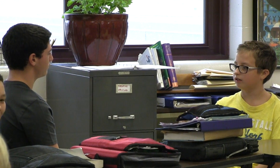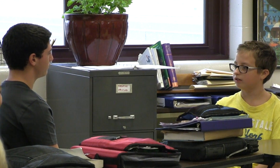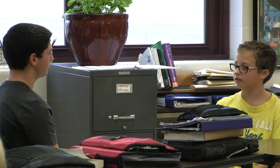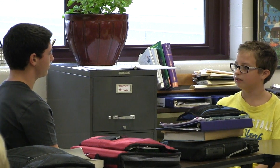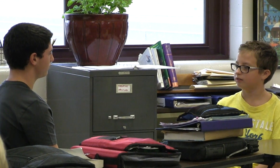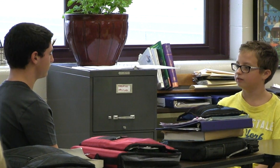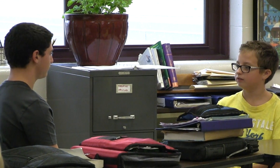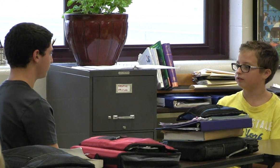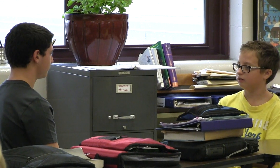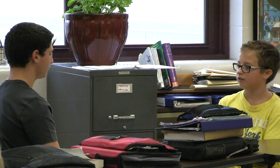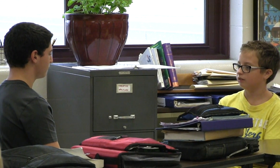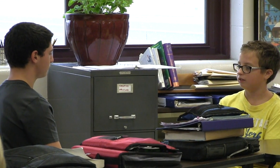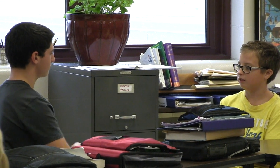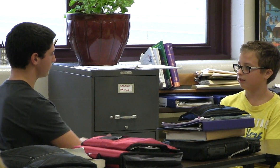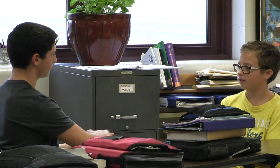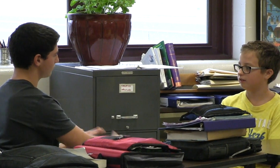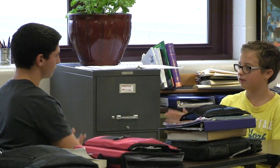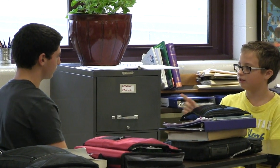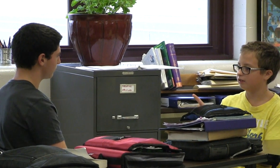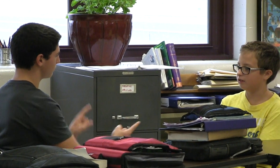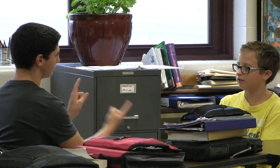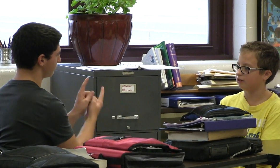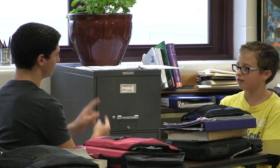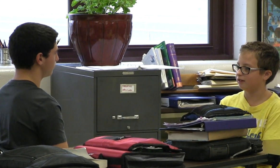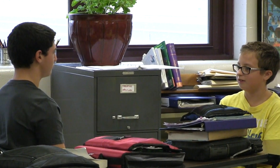All the students are very motivated to learn sign language.